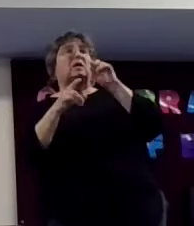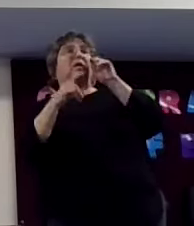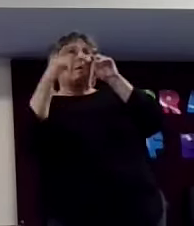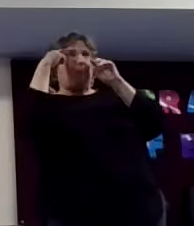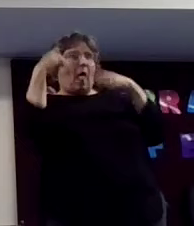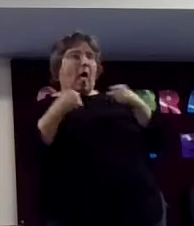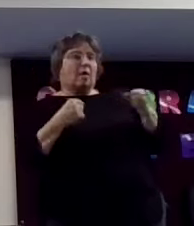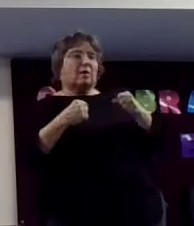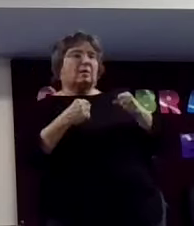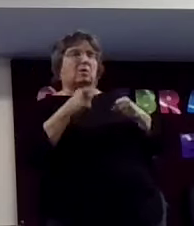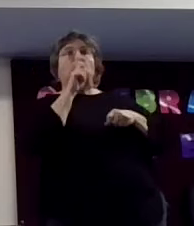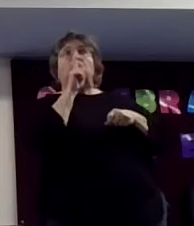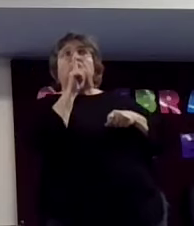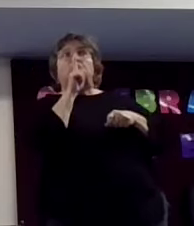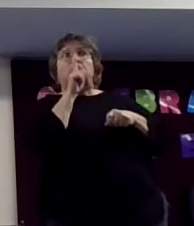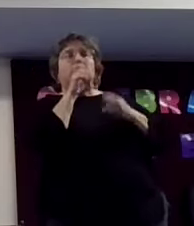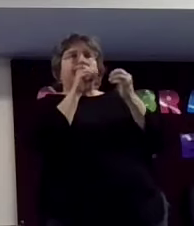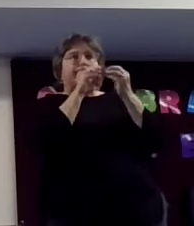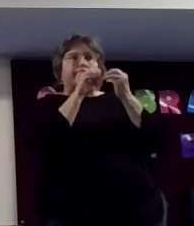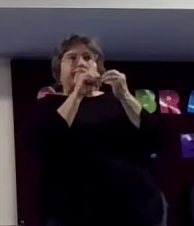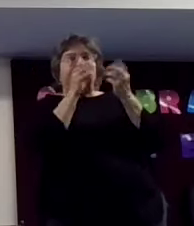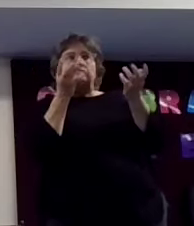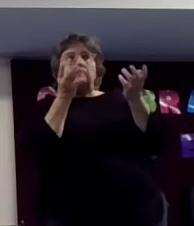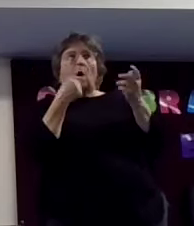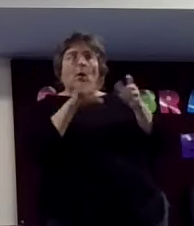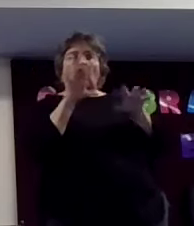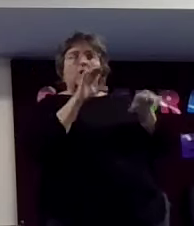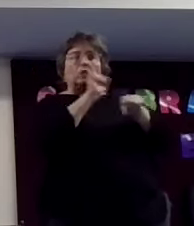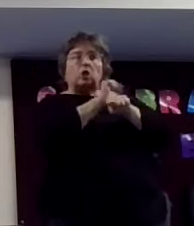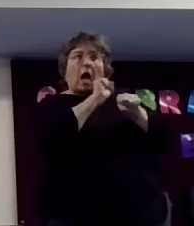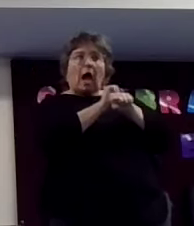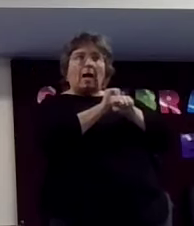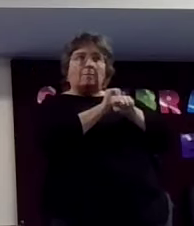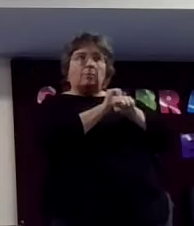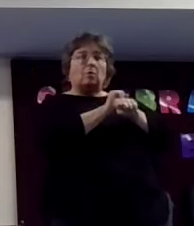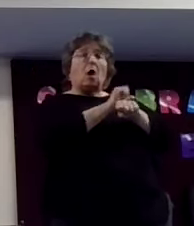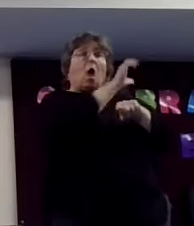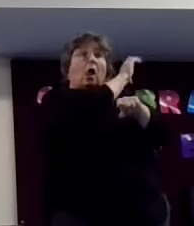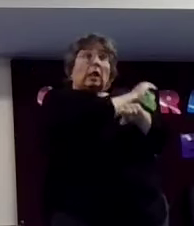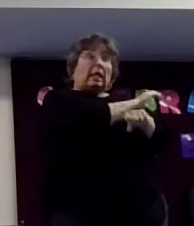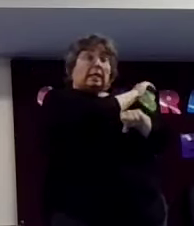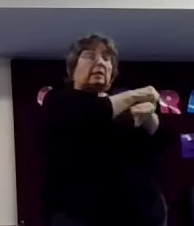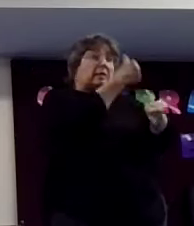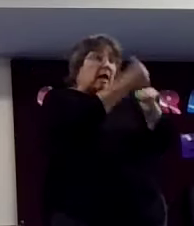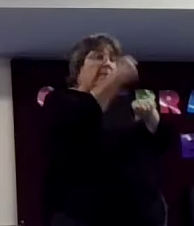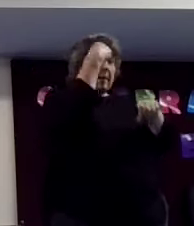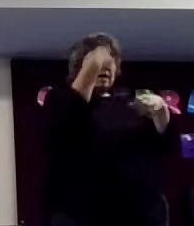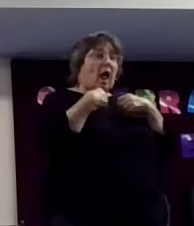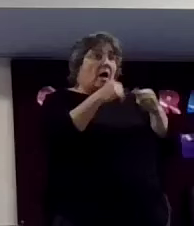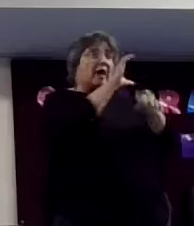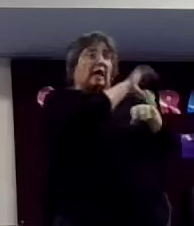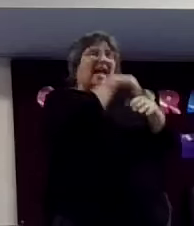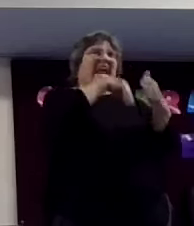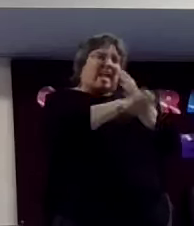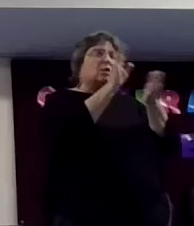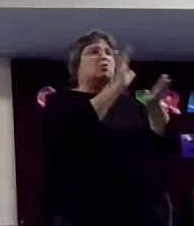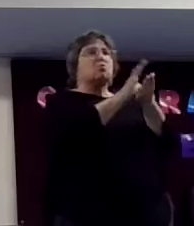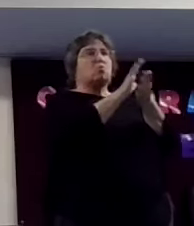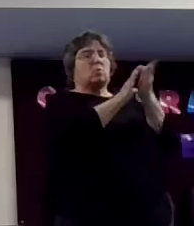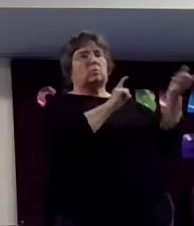health counseling, that becomes a hush-hush. So we've done a really good job of pushing clinics, including mental health clinics, right